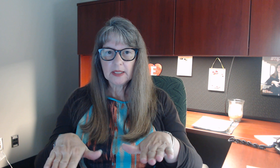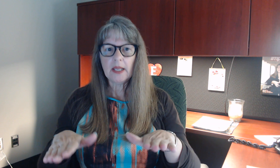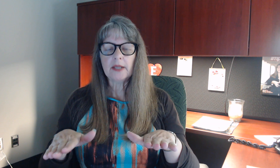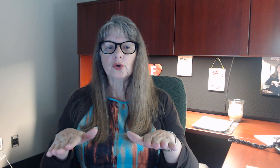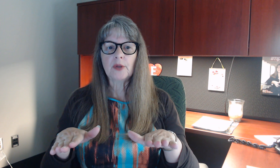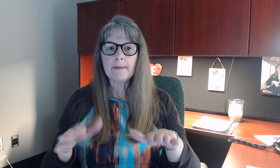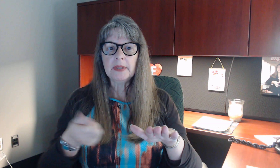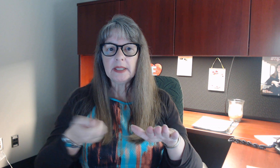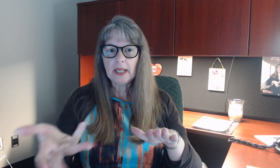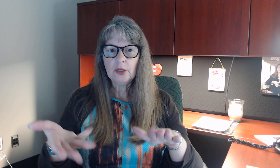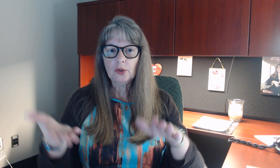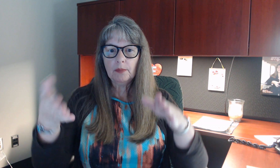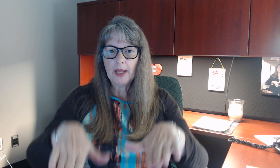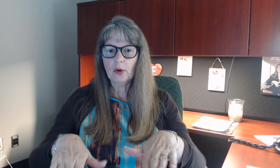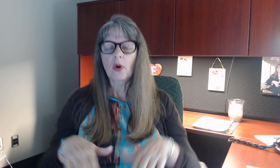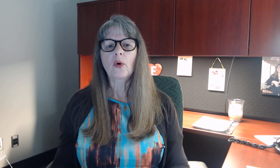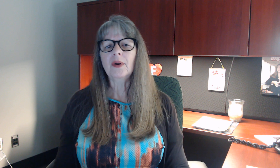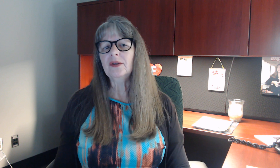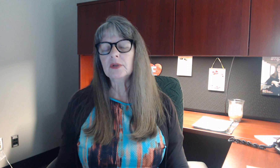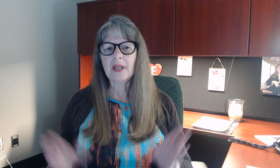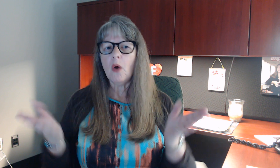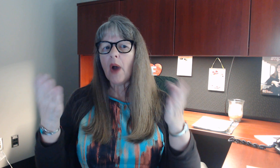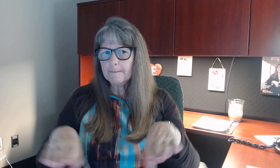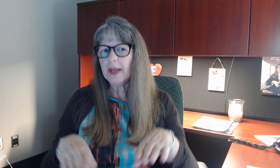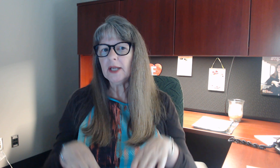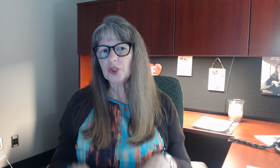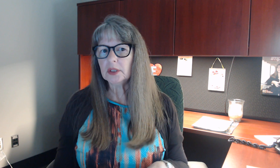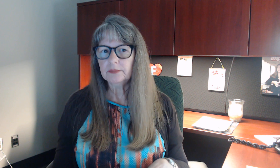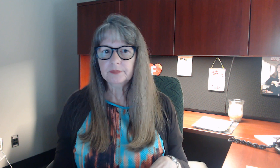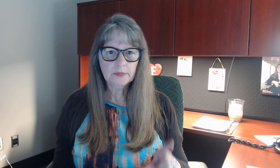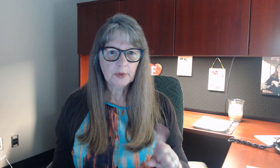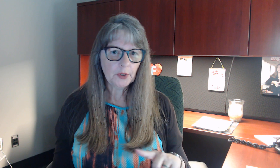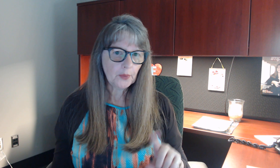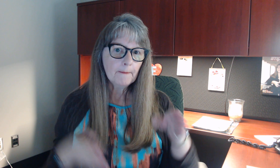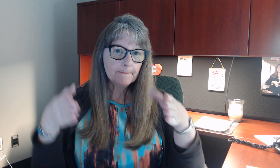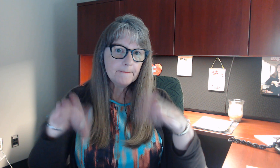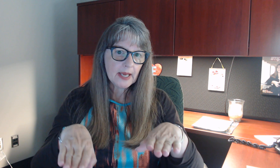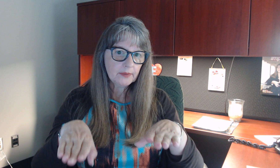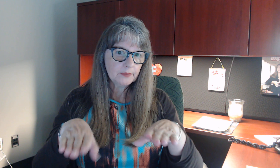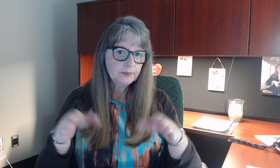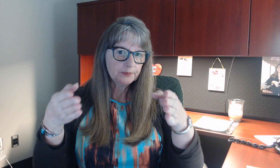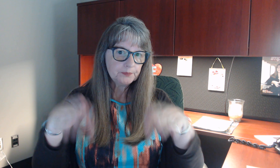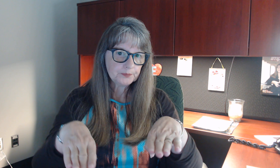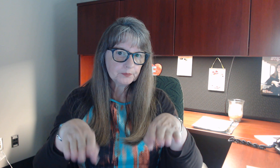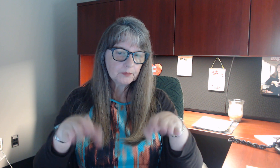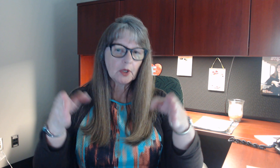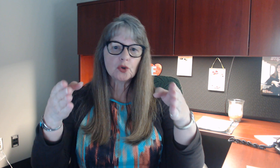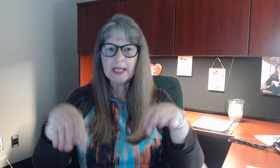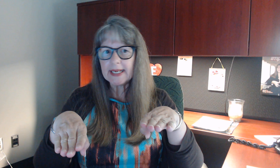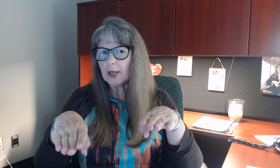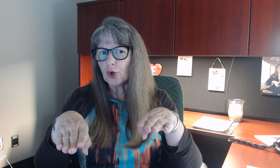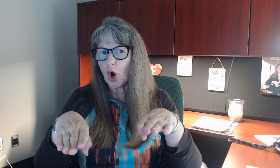like you're gambling and you bet, or you can say, oh, I bet you, bet, because you're laying down your